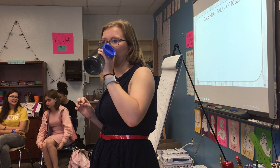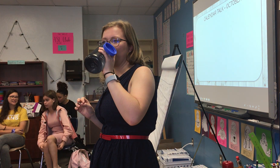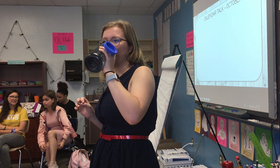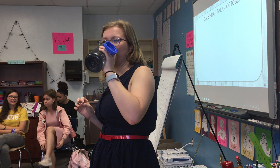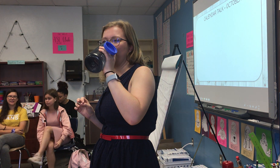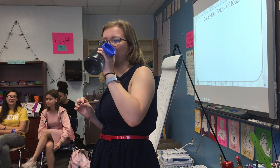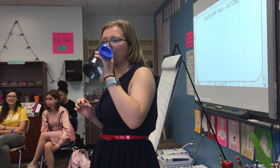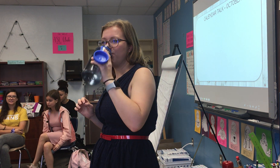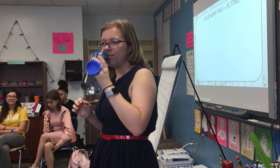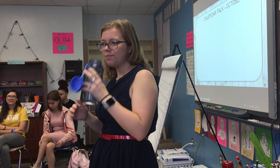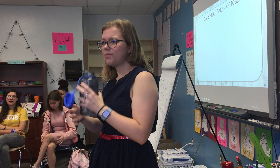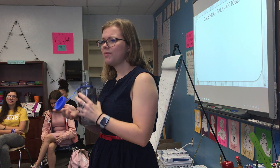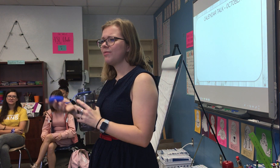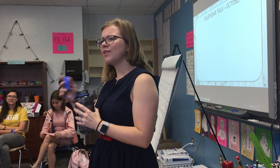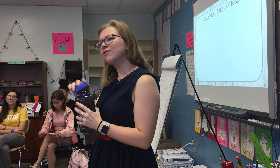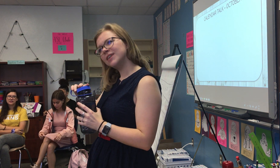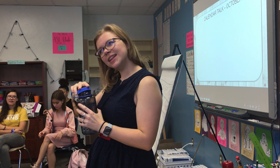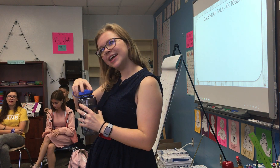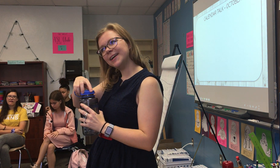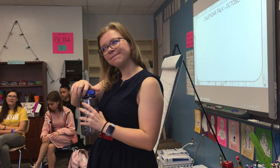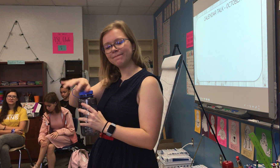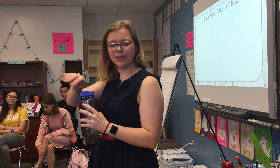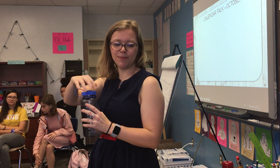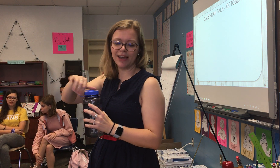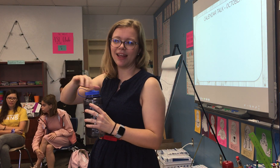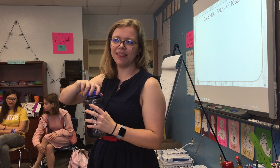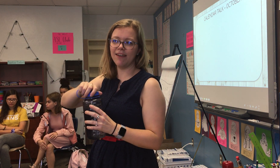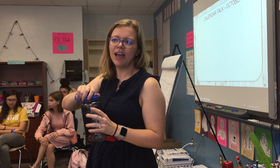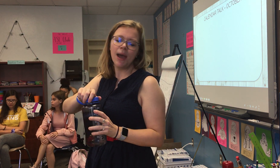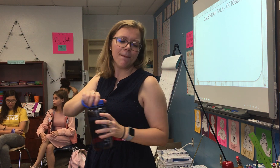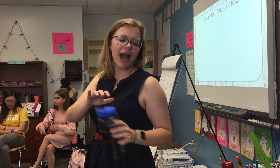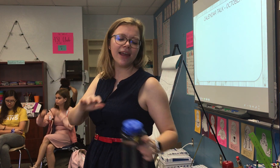friends. I'm going to like Candy all that much anymore. really? Oh my god, I